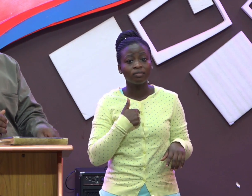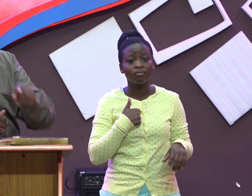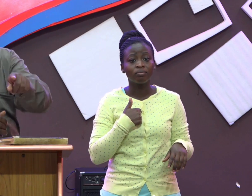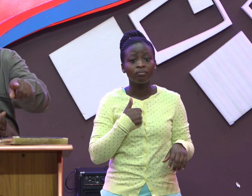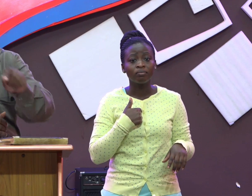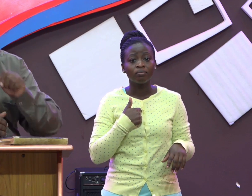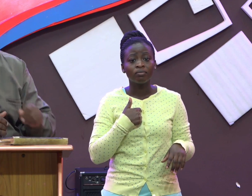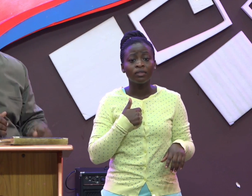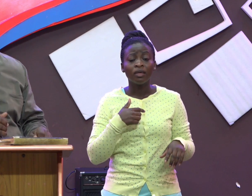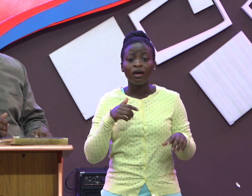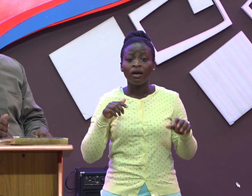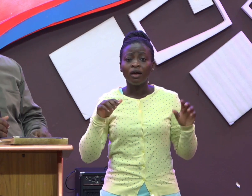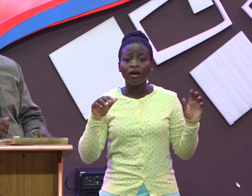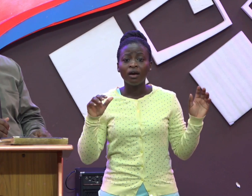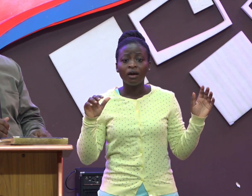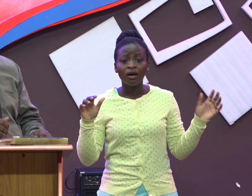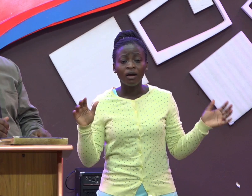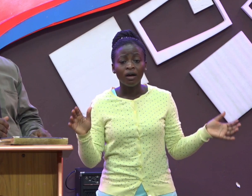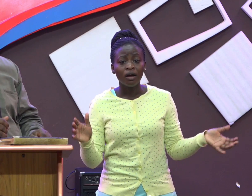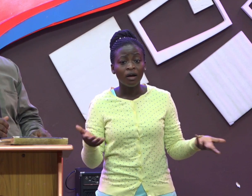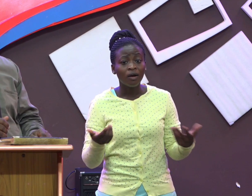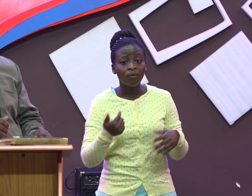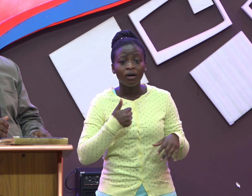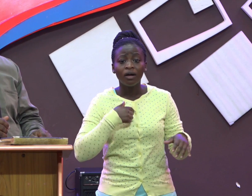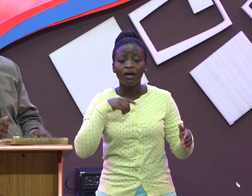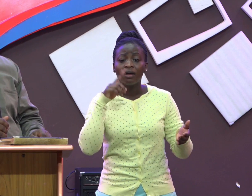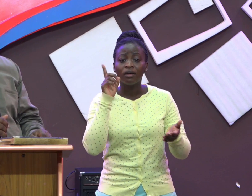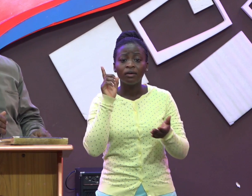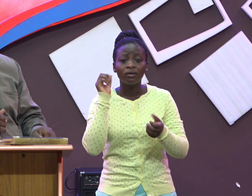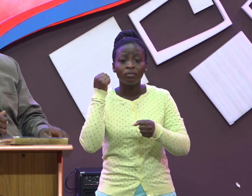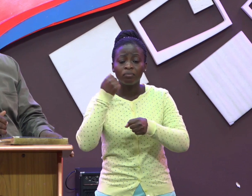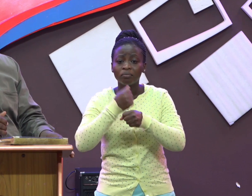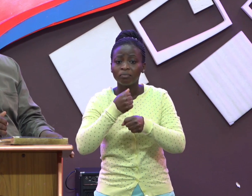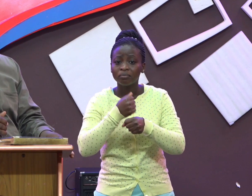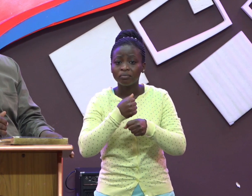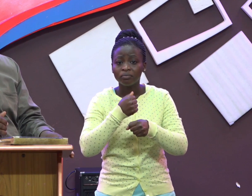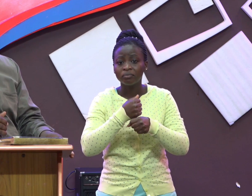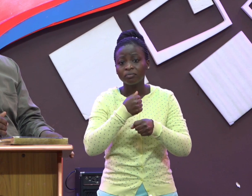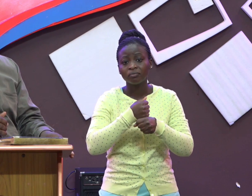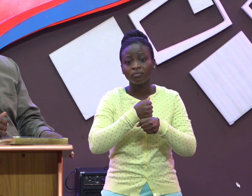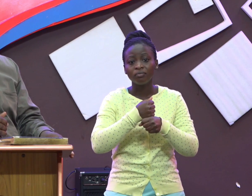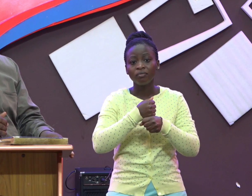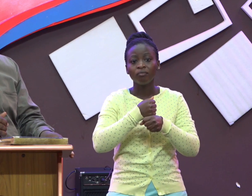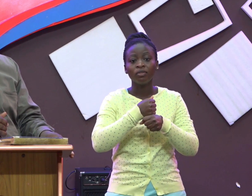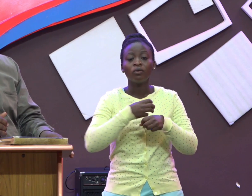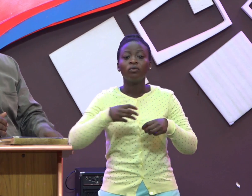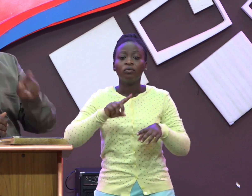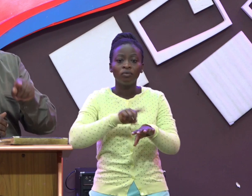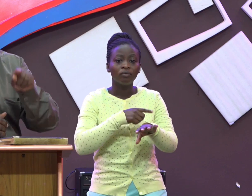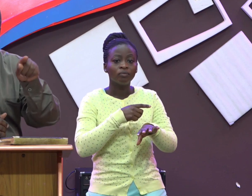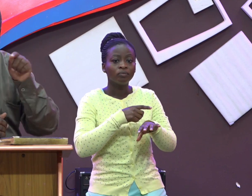save me? What did I do so that I didn't give birth to a child? And then you've gone to the Cancer